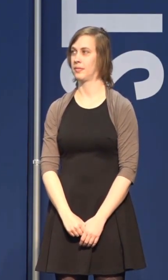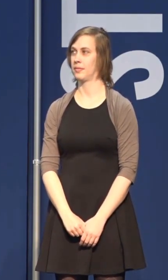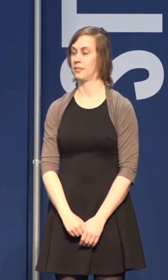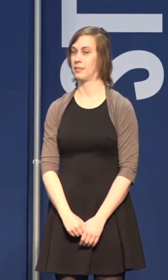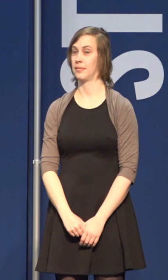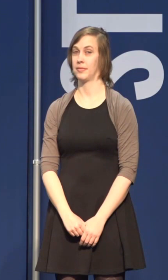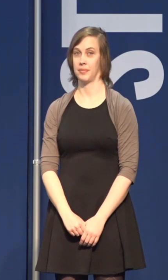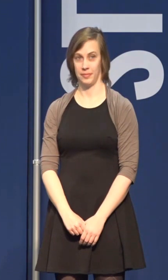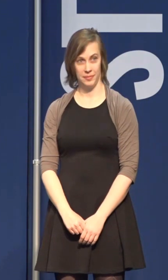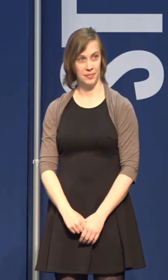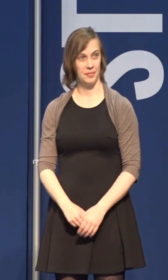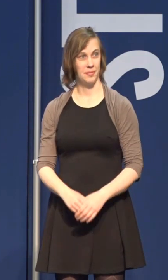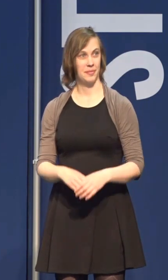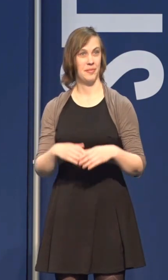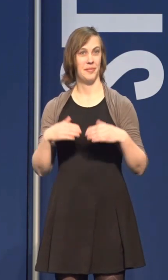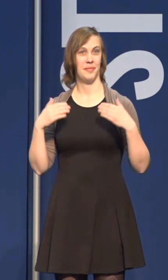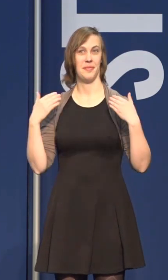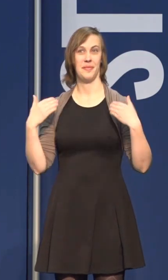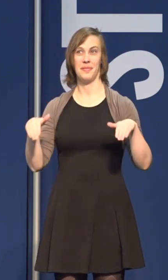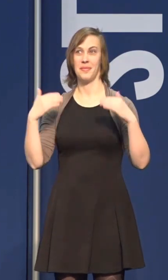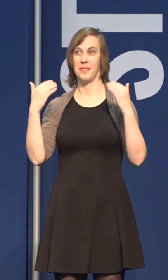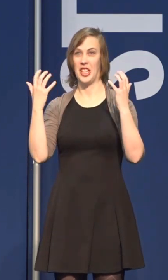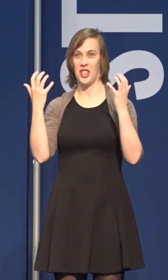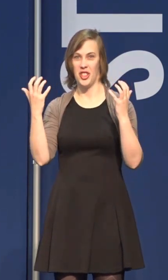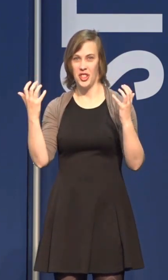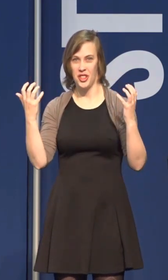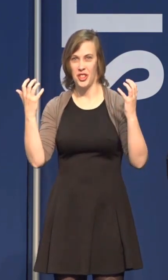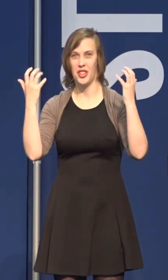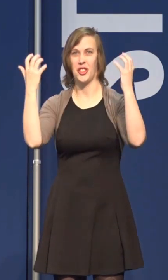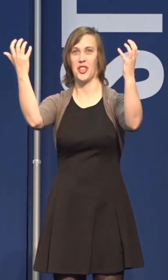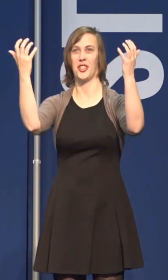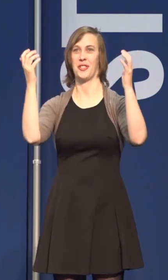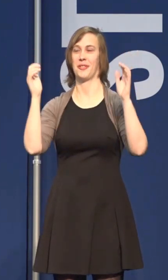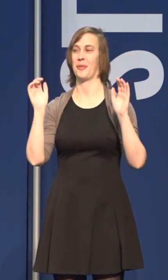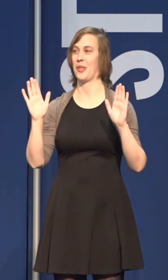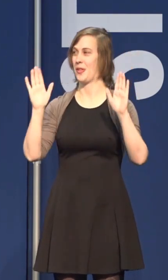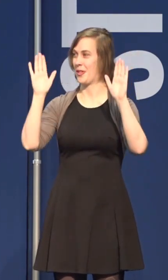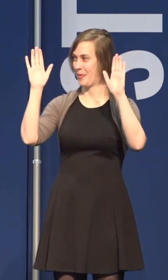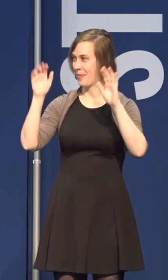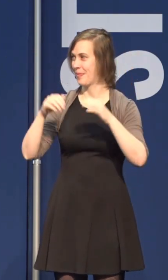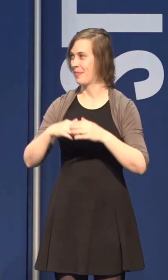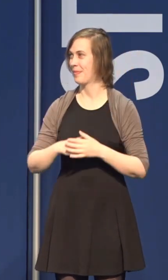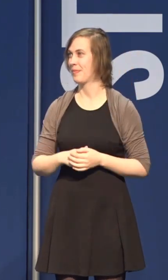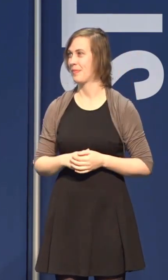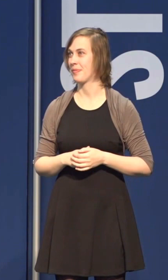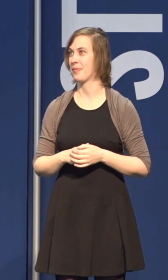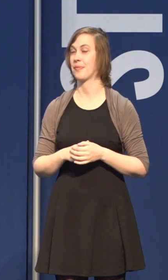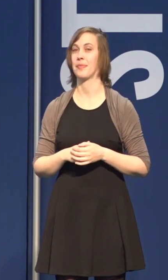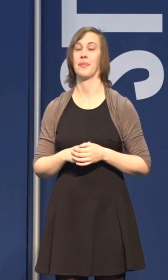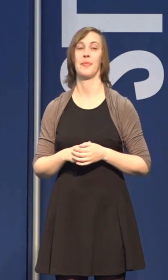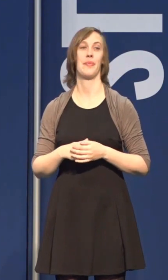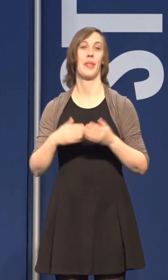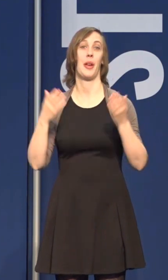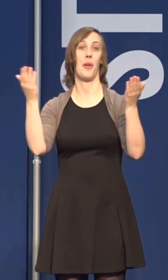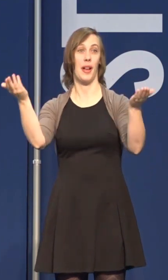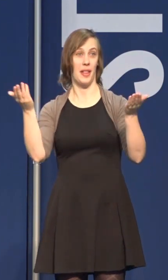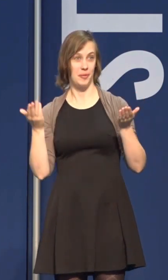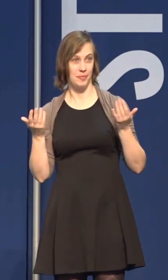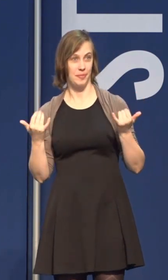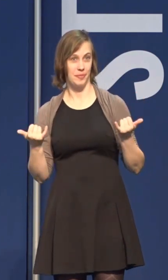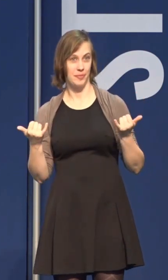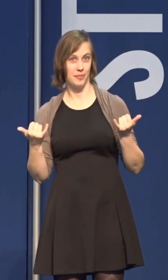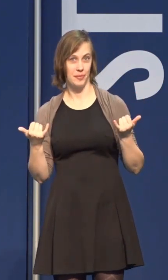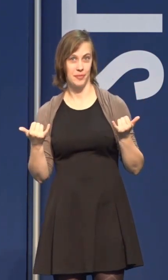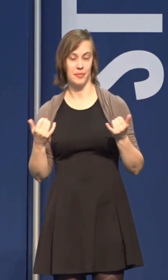Wow, this is wonderful. We've got a packed house. Well done. I want to welcome everyone